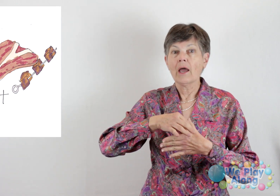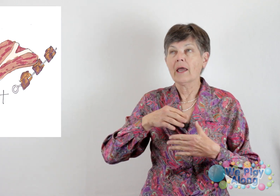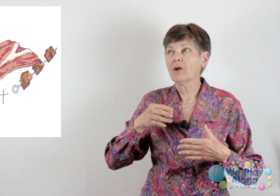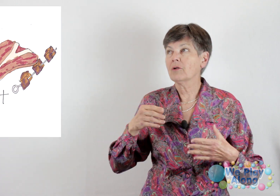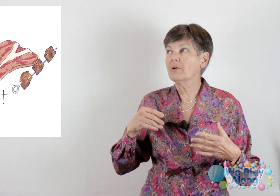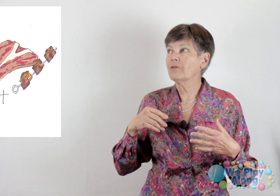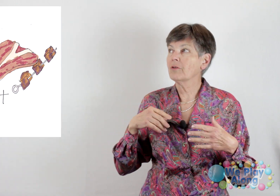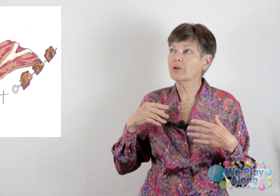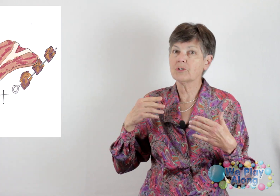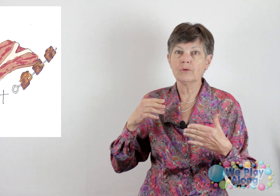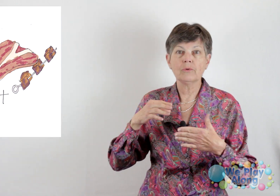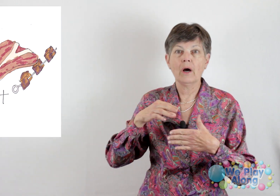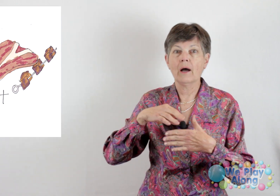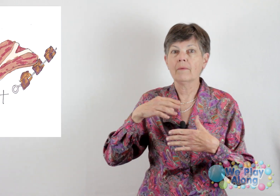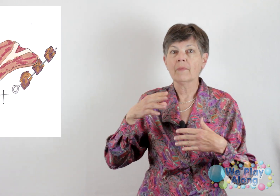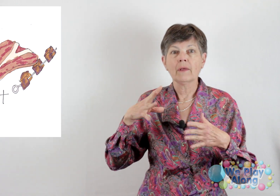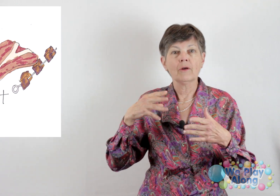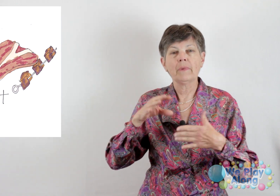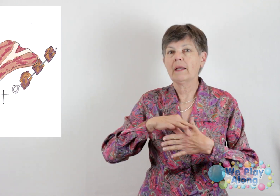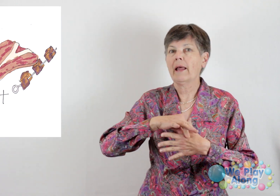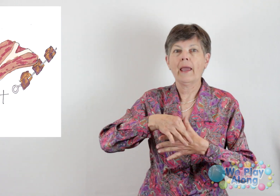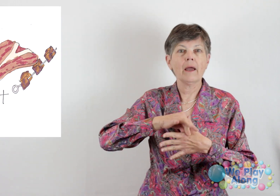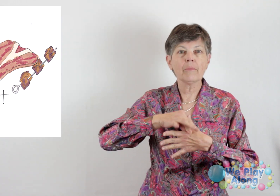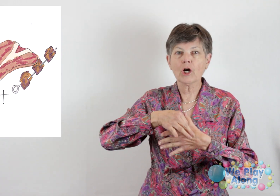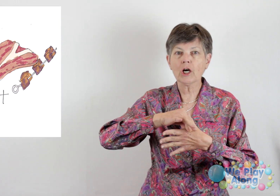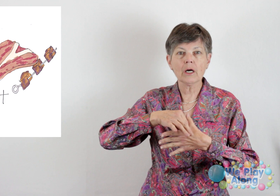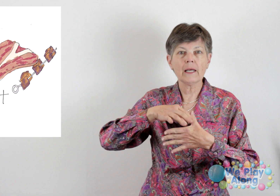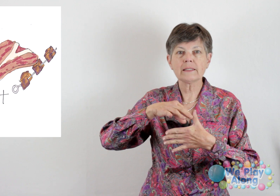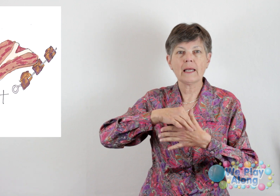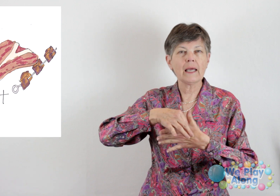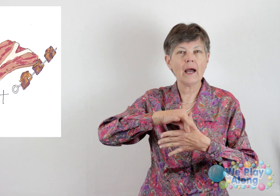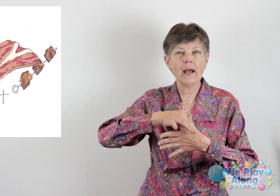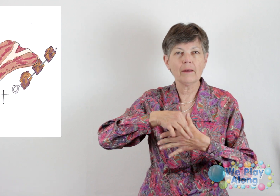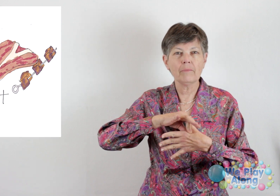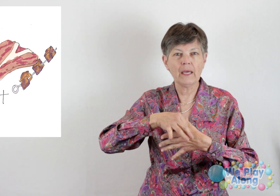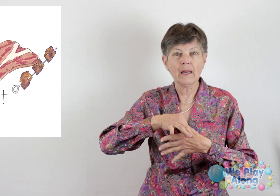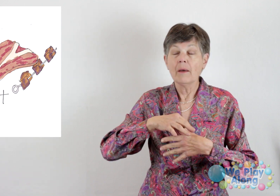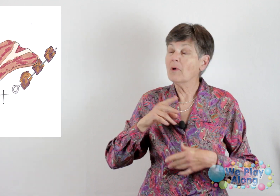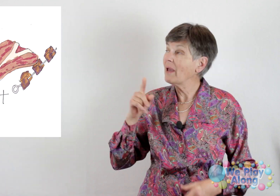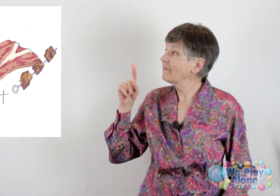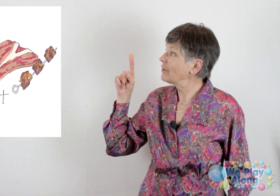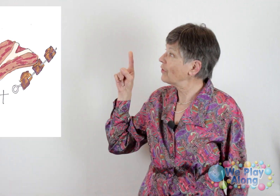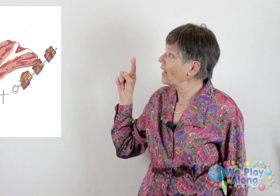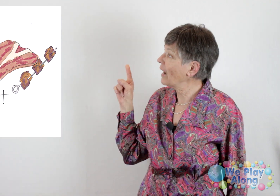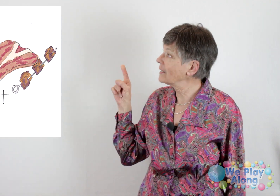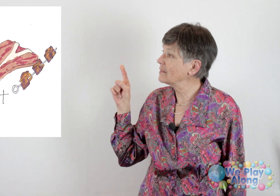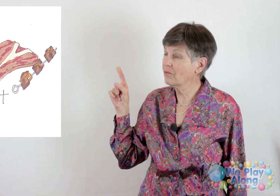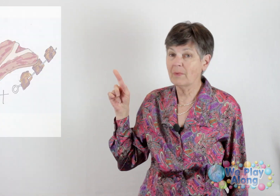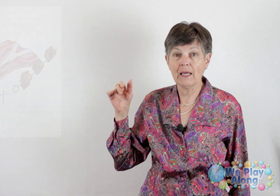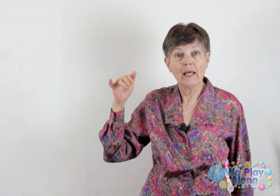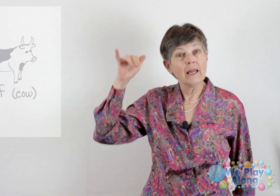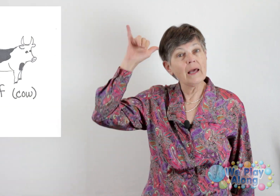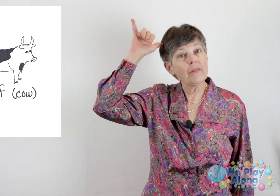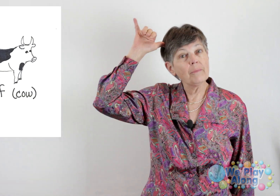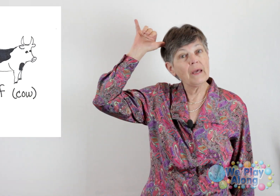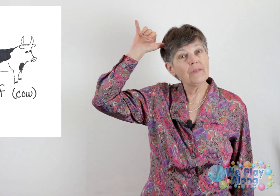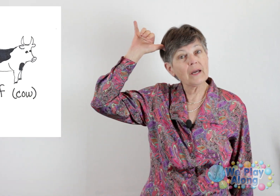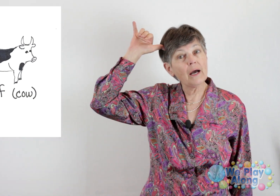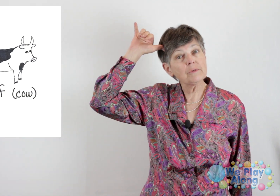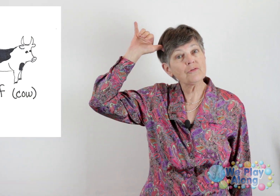It could refer to meat in a hamburger. It's any kind of meat. But we have different kinds of meat. Now the meat that comes from